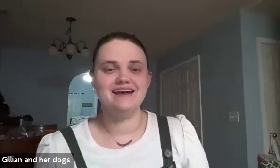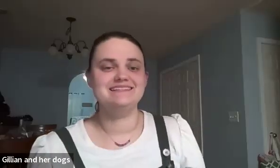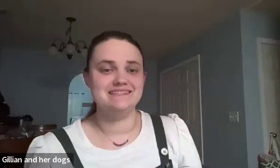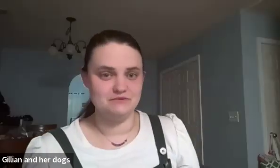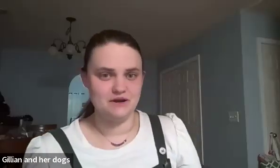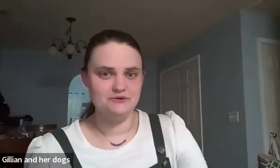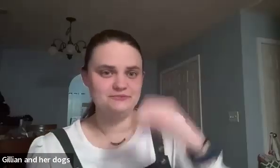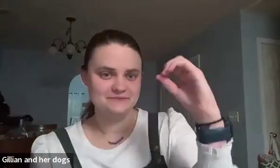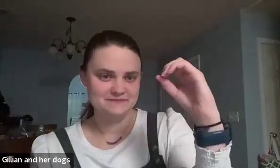had 0,